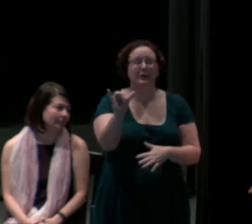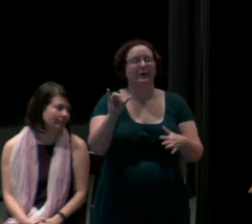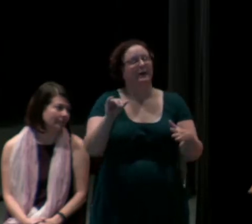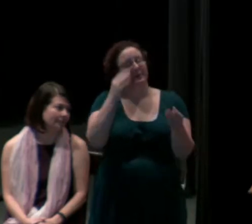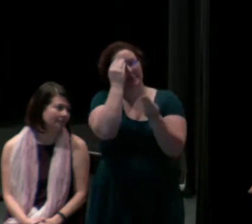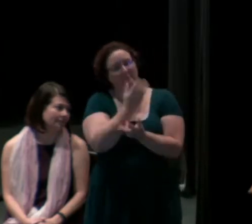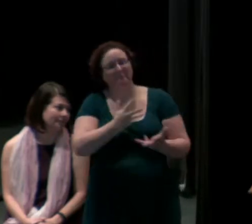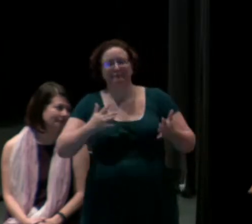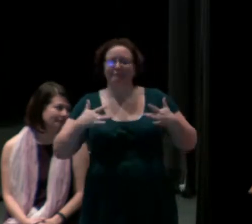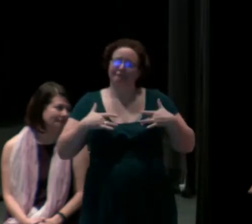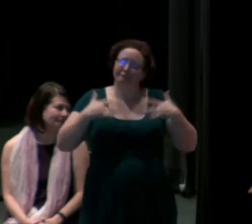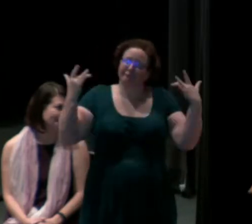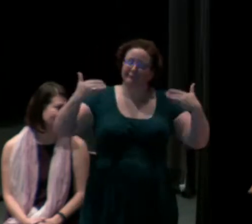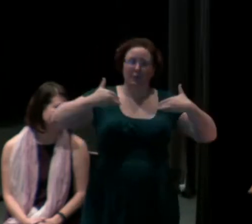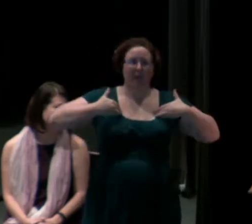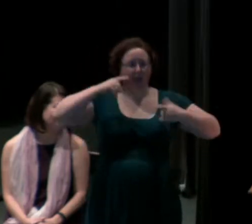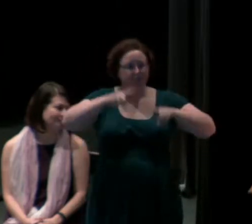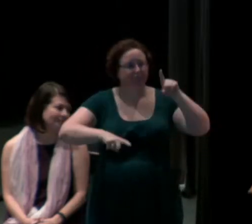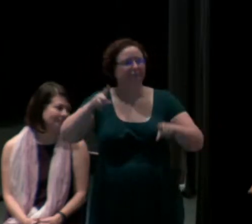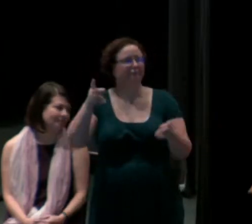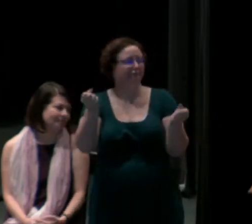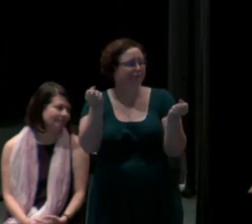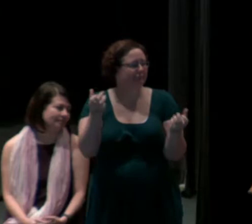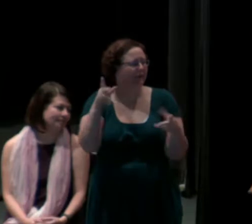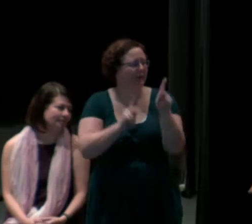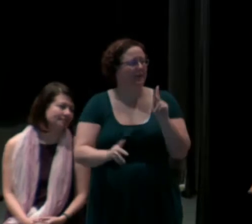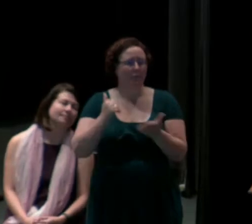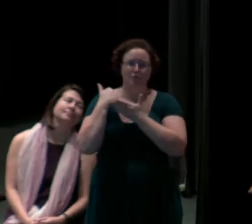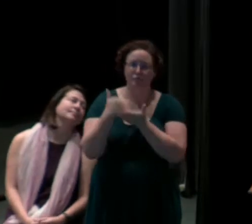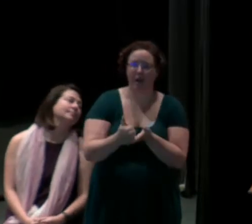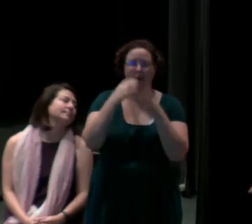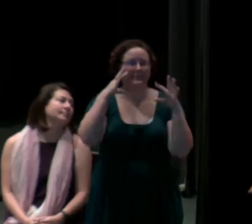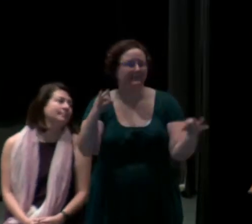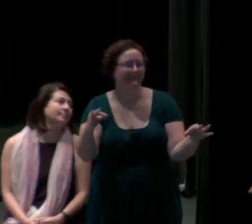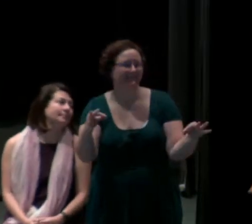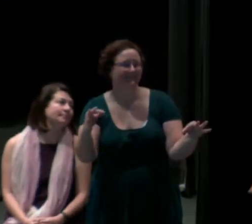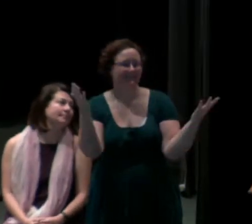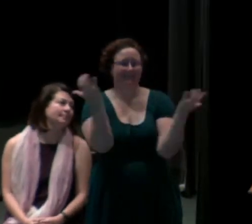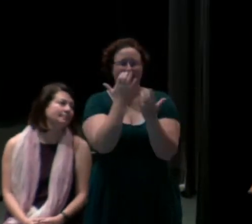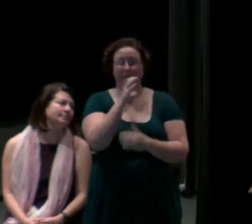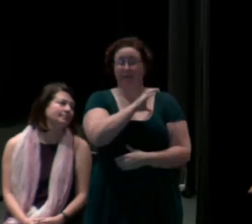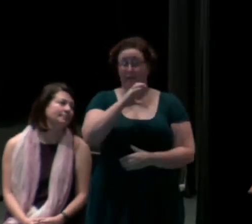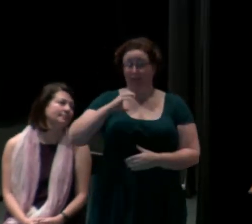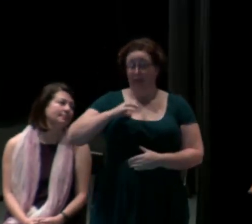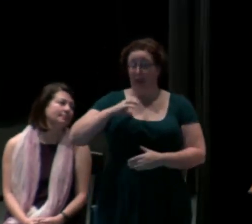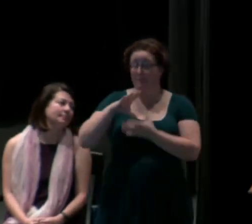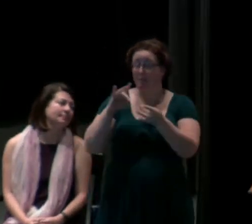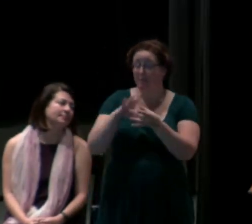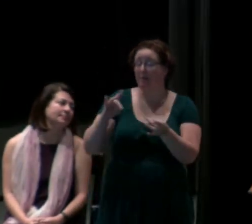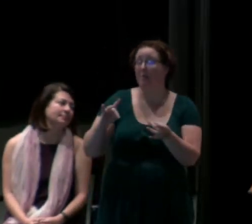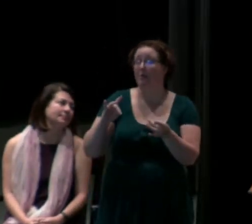happy to have so many people who are available to help in those decisions. Our phenomenal cabinet members mentioned it